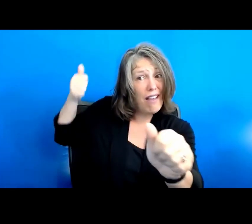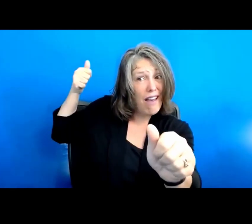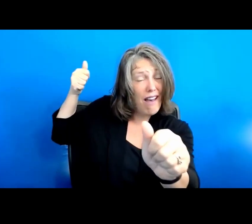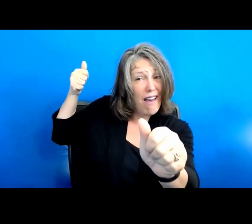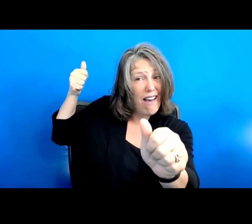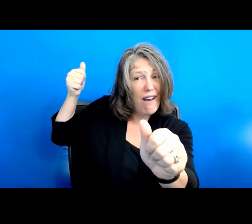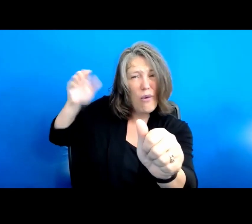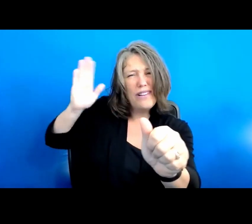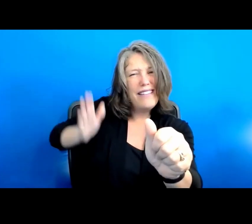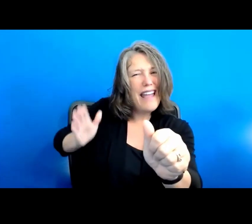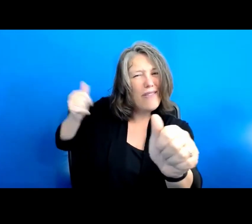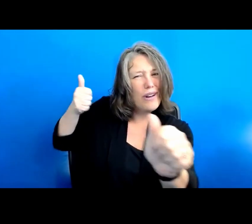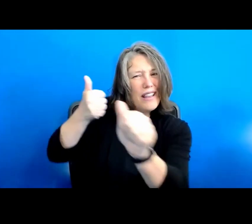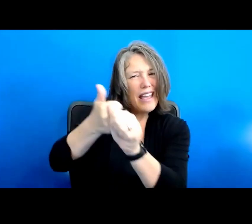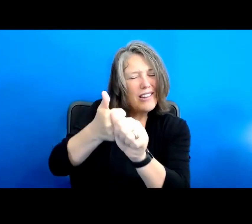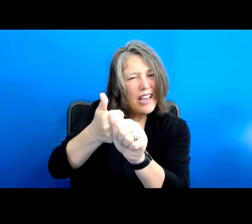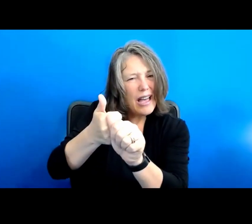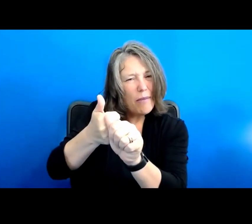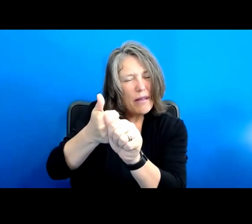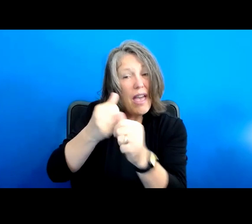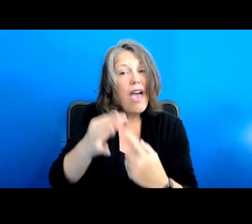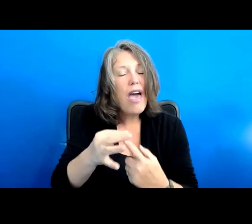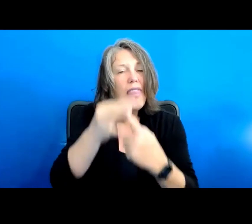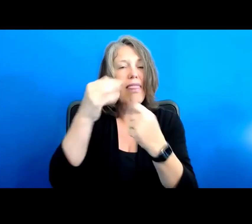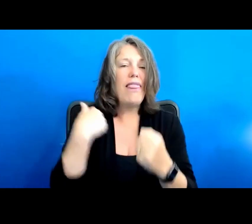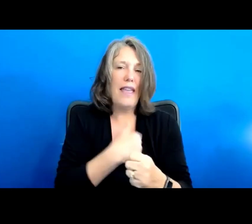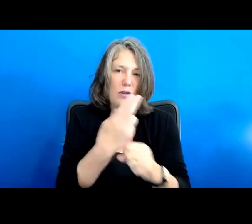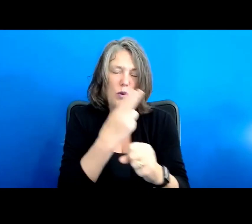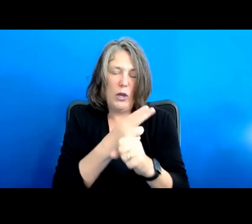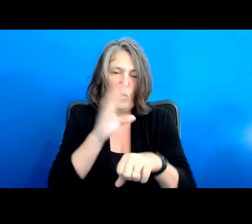up unless we get artificial intelligence right.